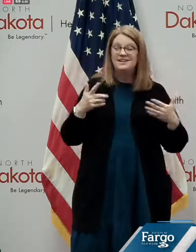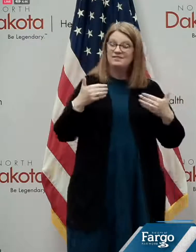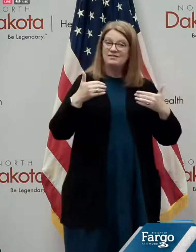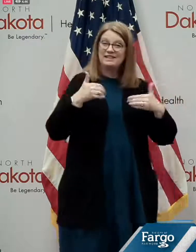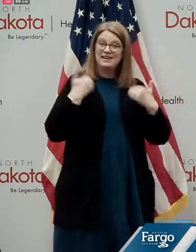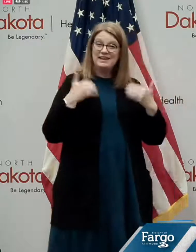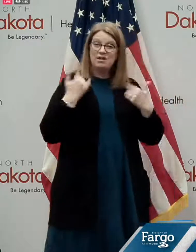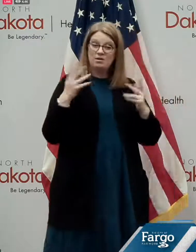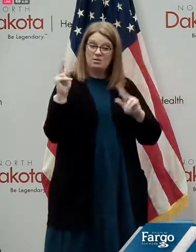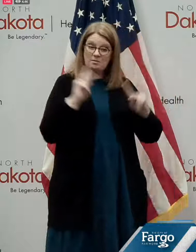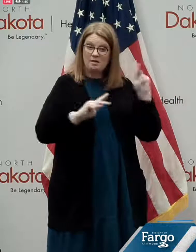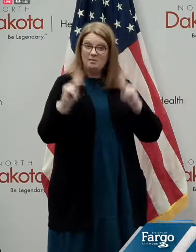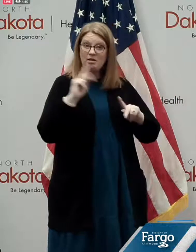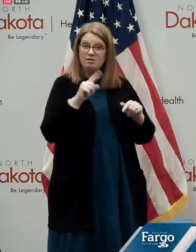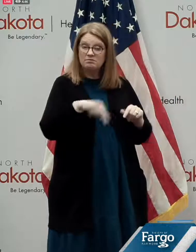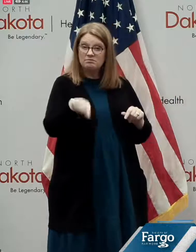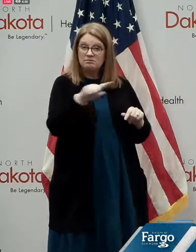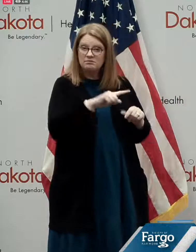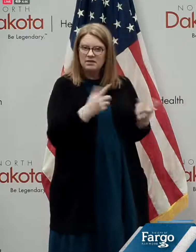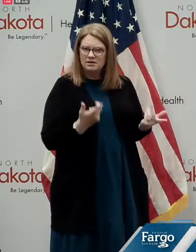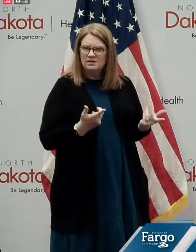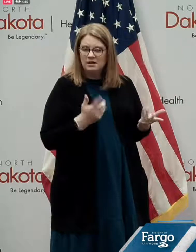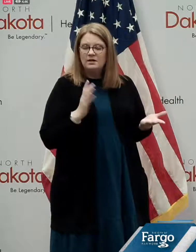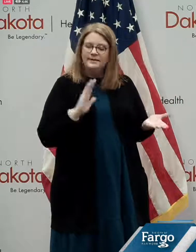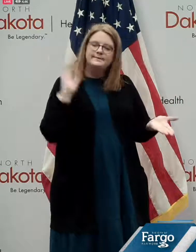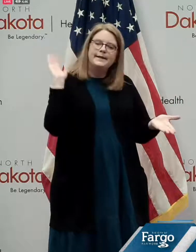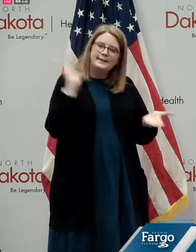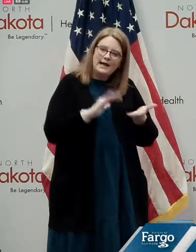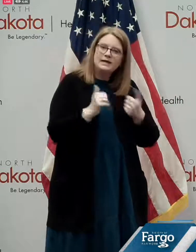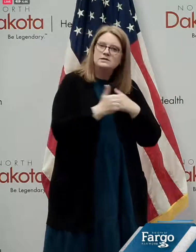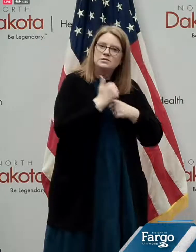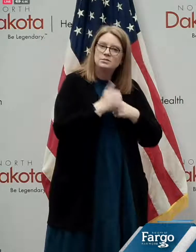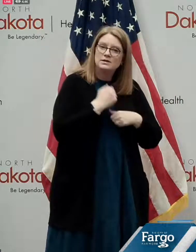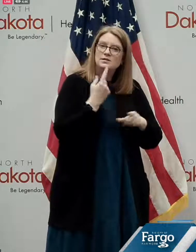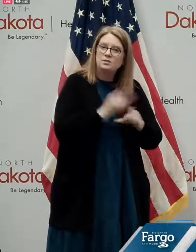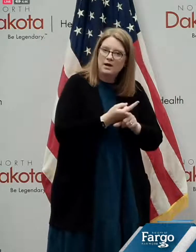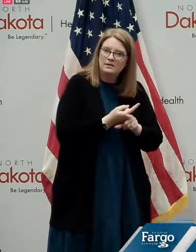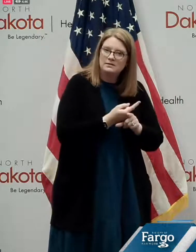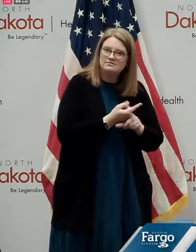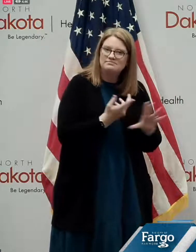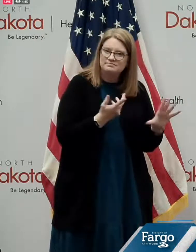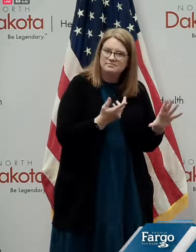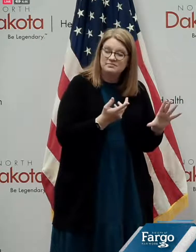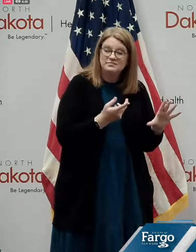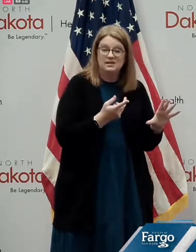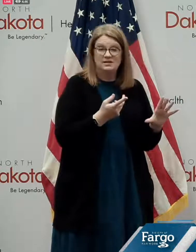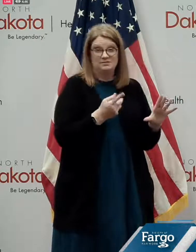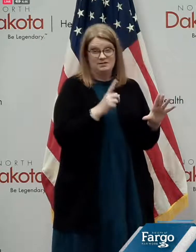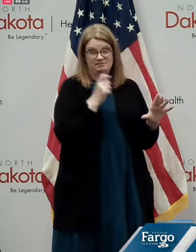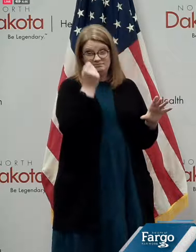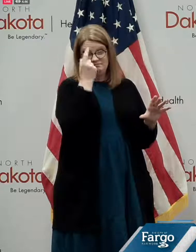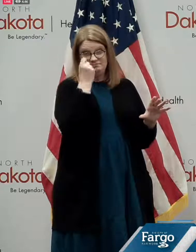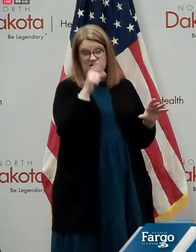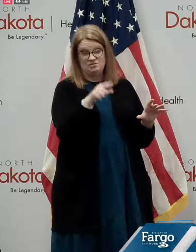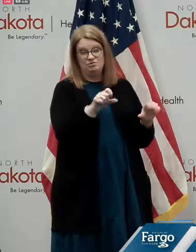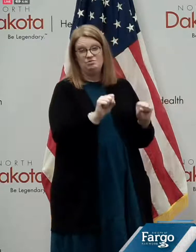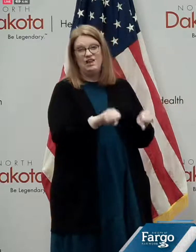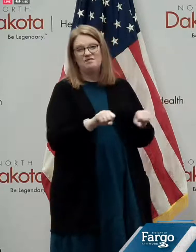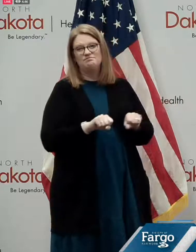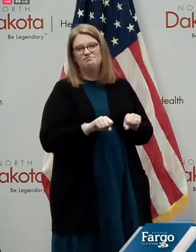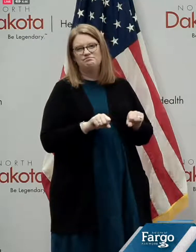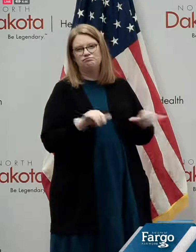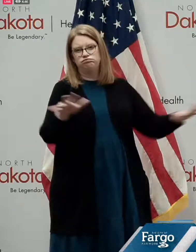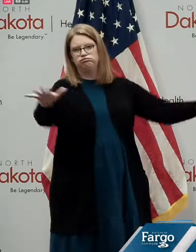generation who do have less risk of serious illness, but they've got great ability to transmit. And that's, again,